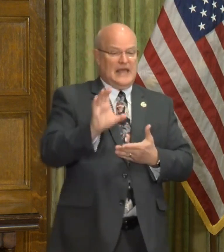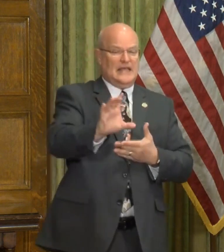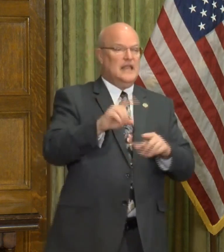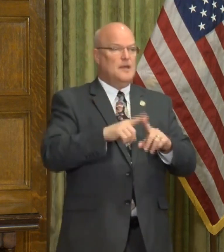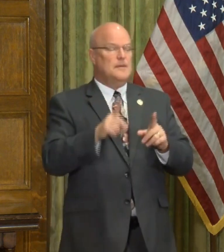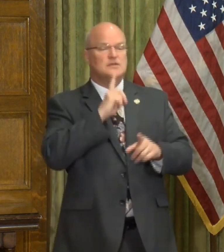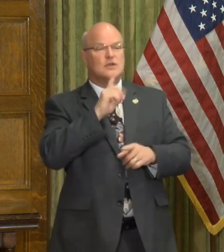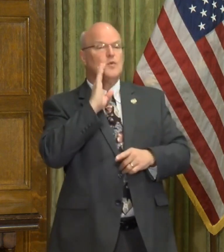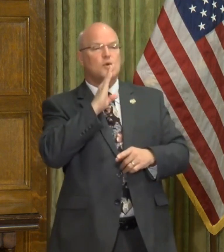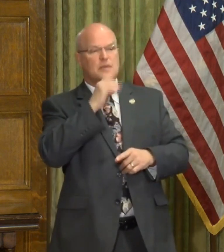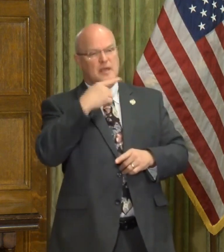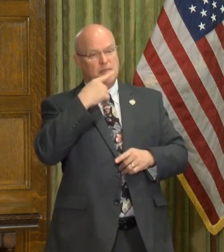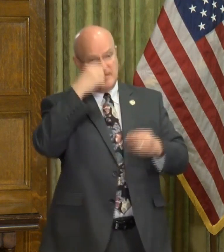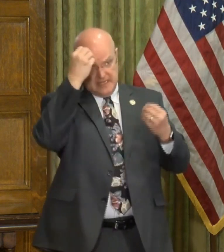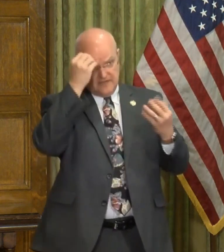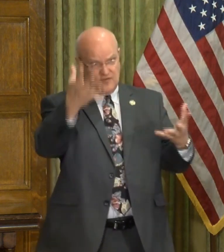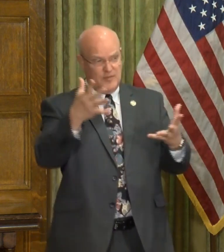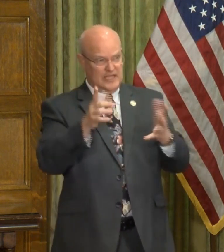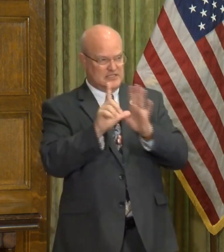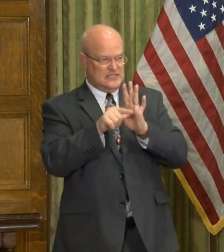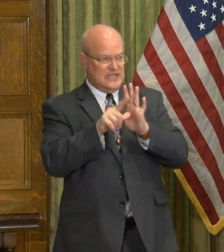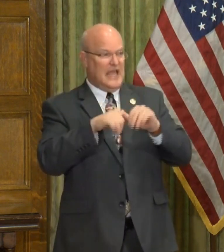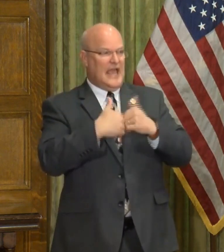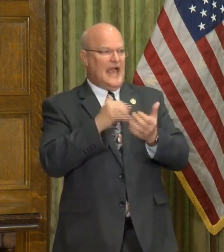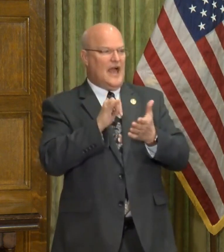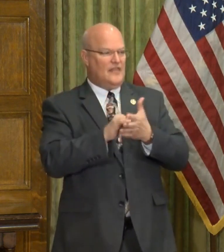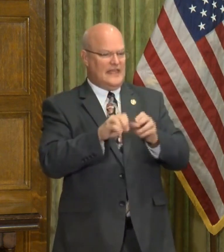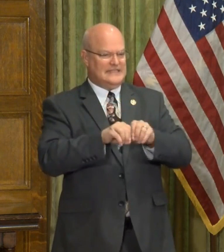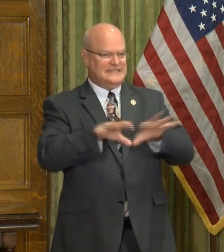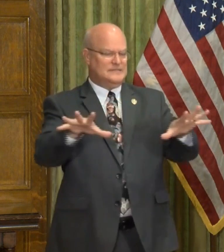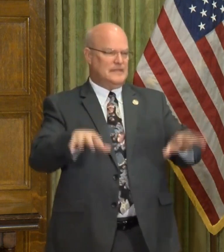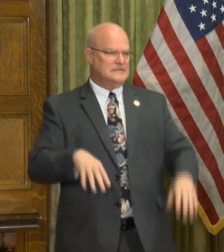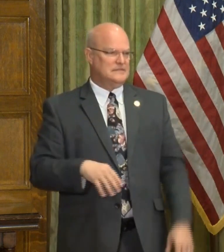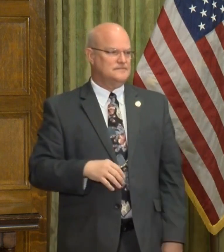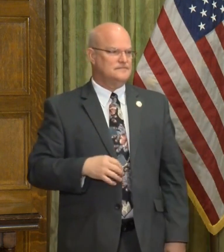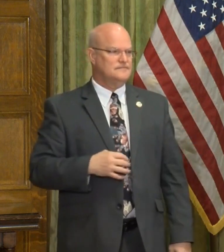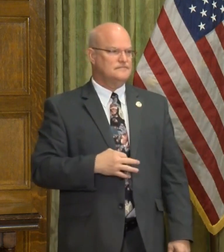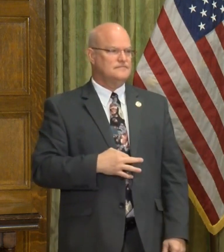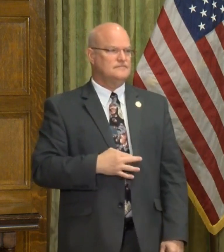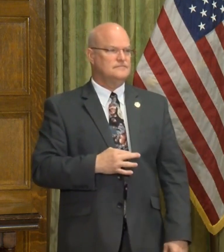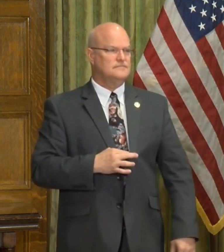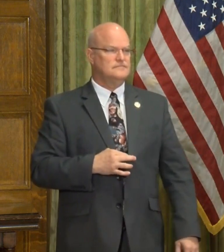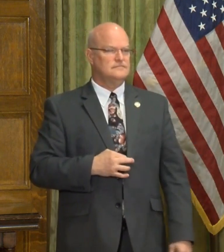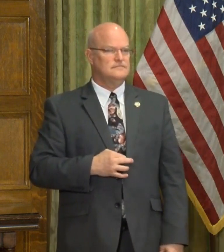been allocated, but that certainly will be public information as to how that is dispensed.